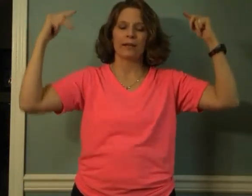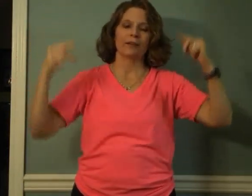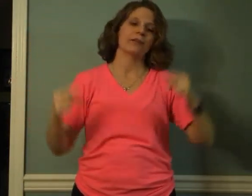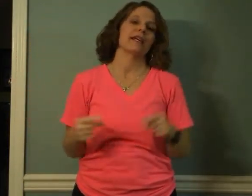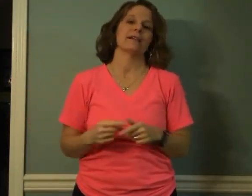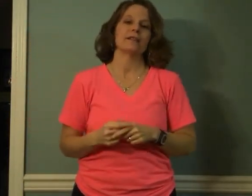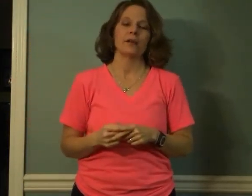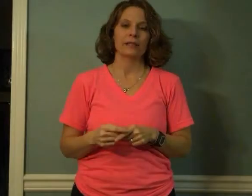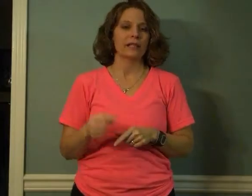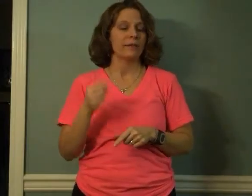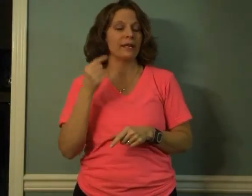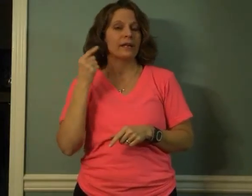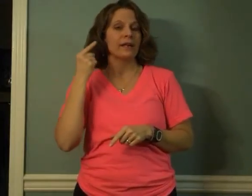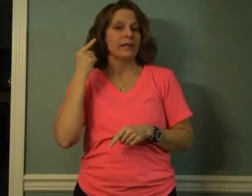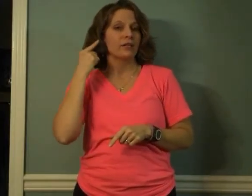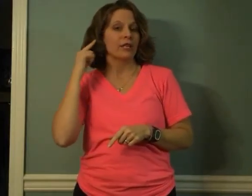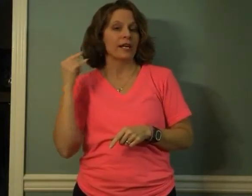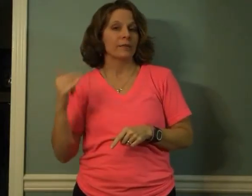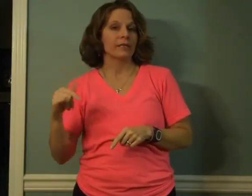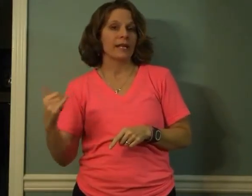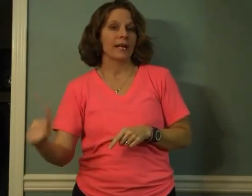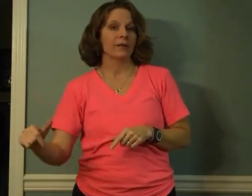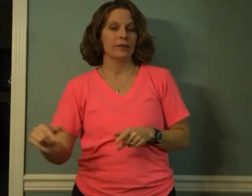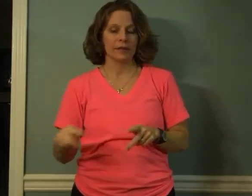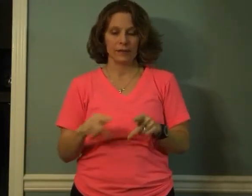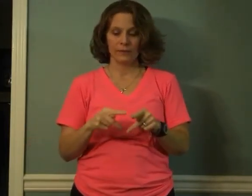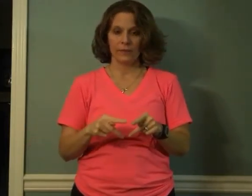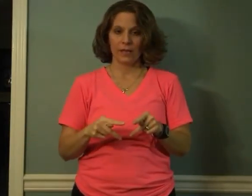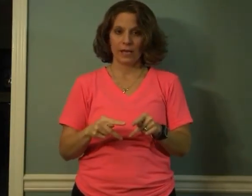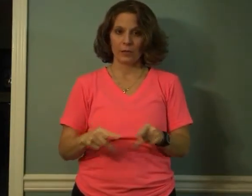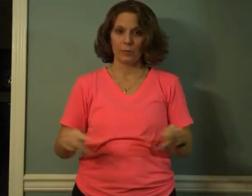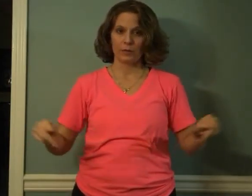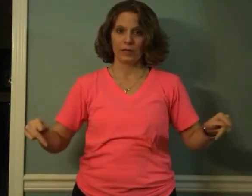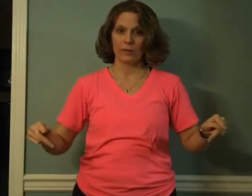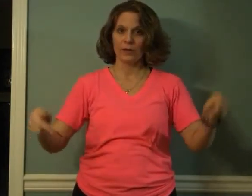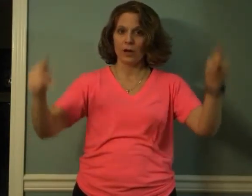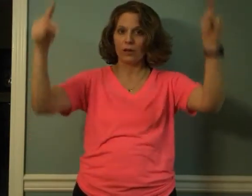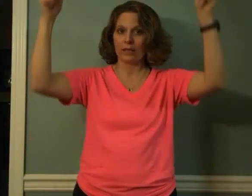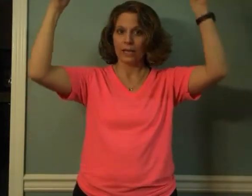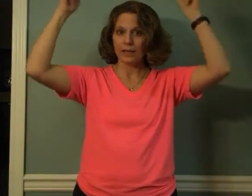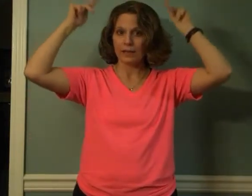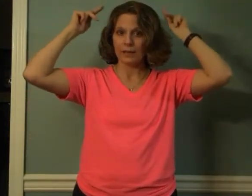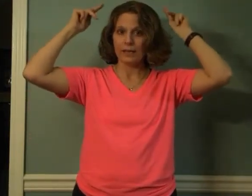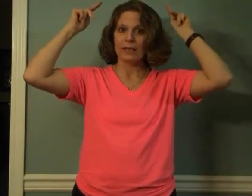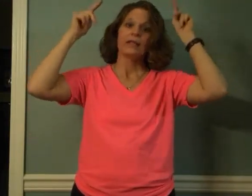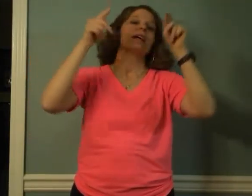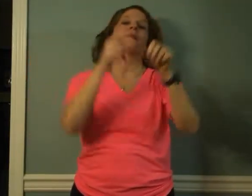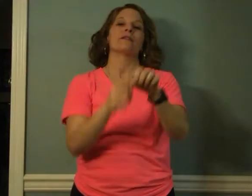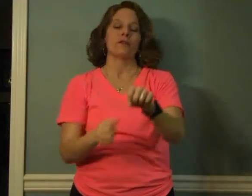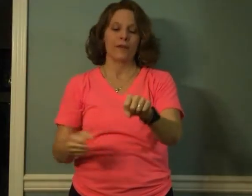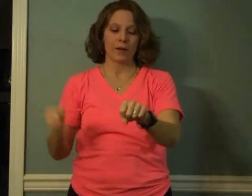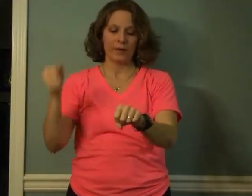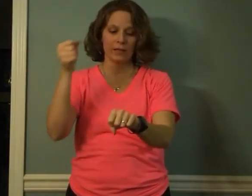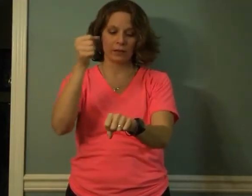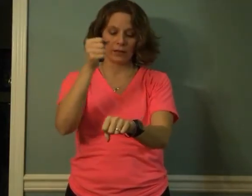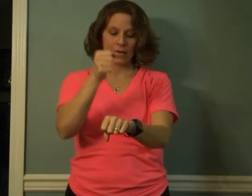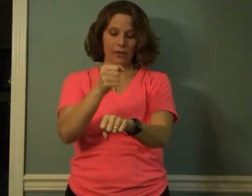there at the end. So it's going to be Jamestown and Plymouth Colony. And then for founded, you're going to take